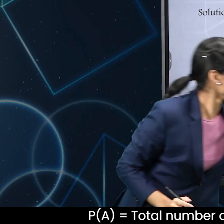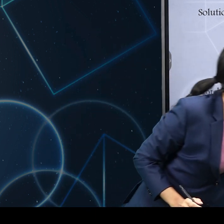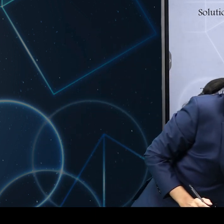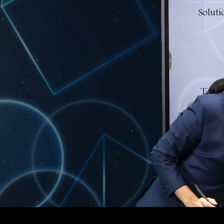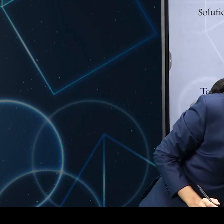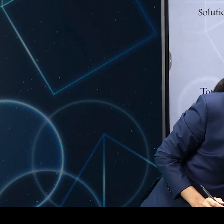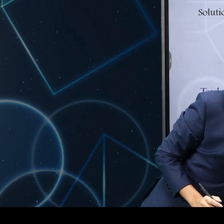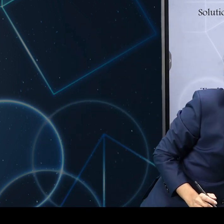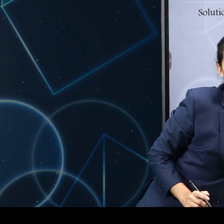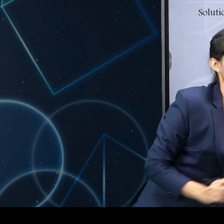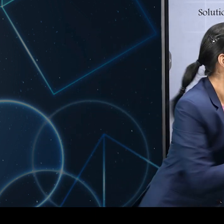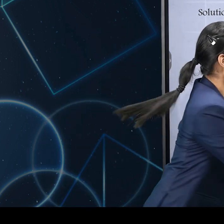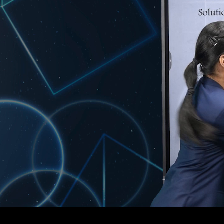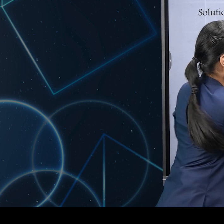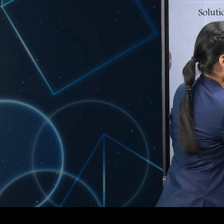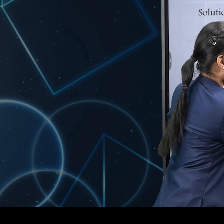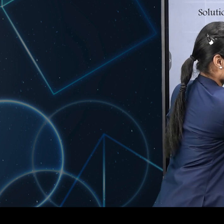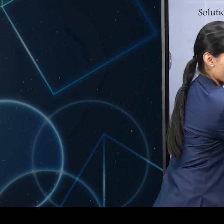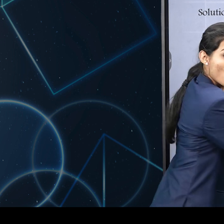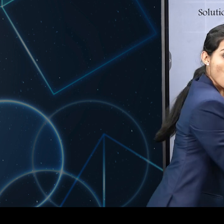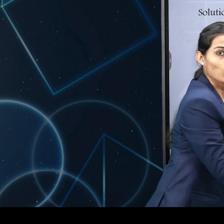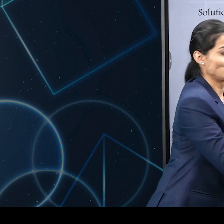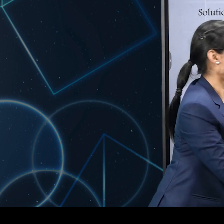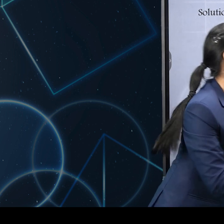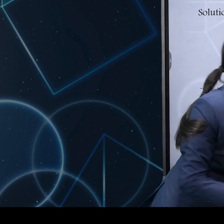P of A is equal to 7 by 16.